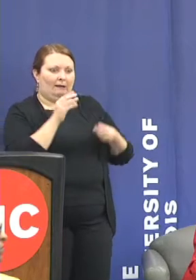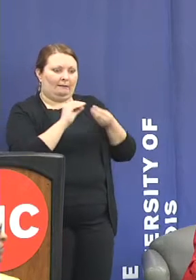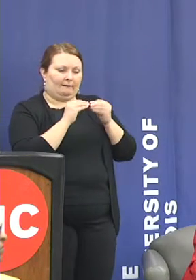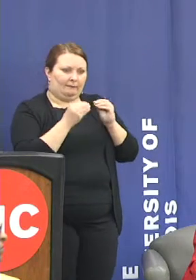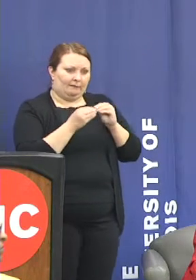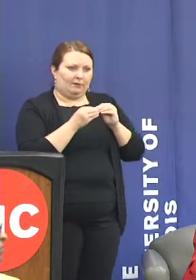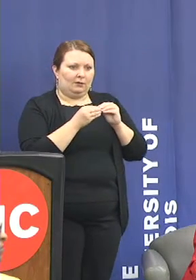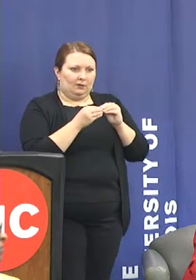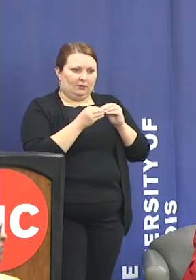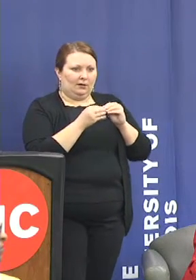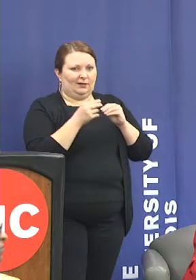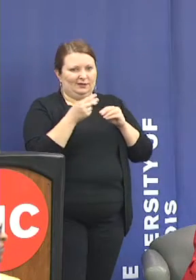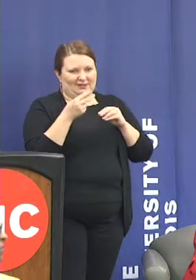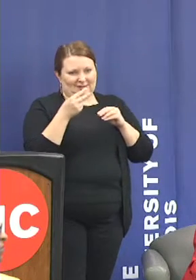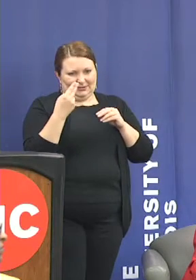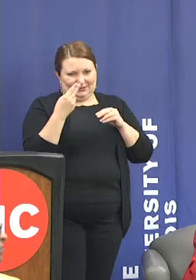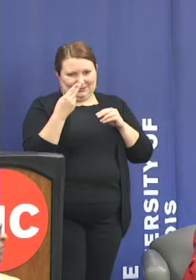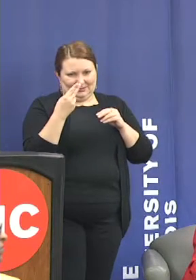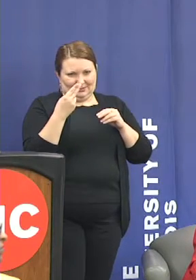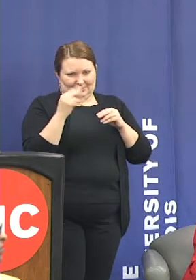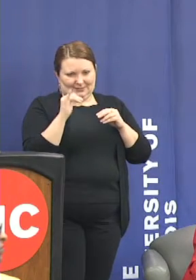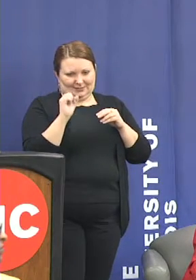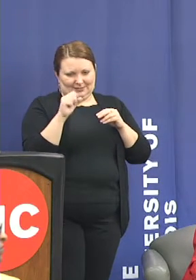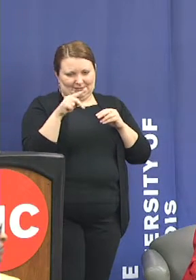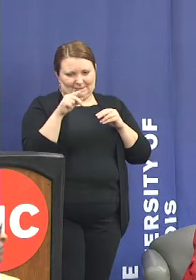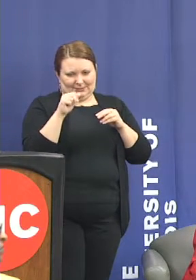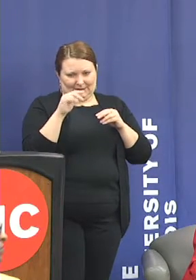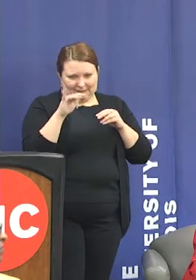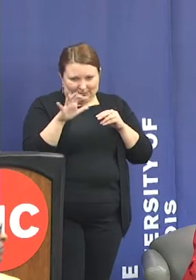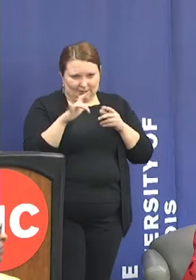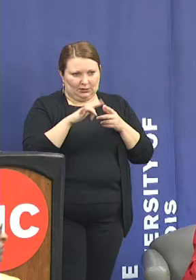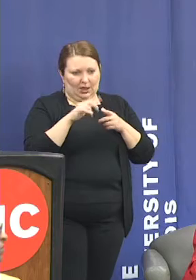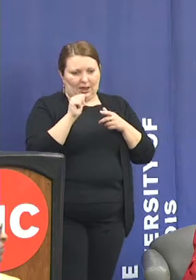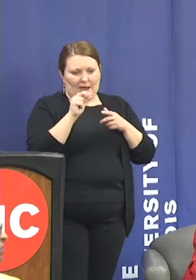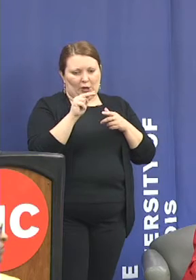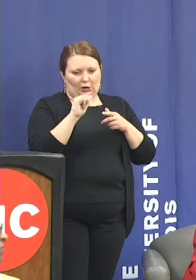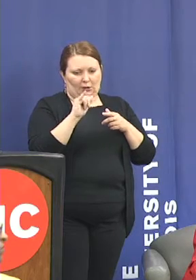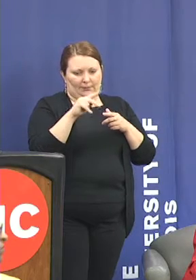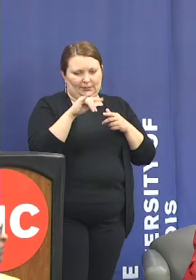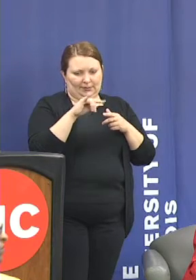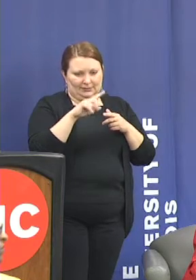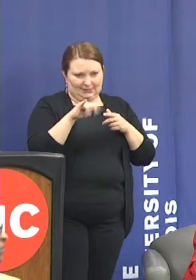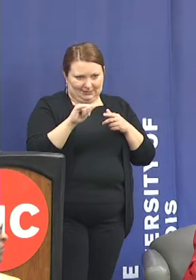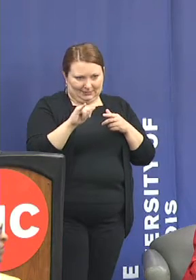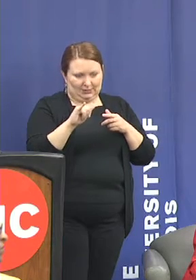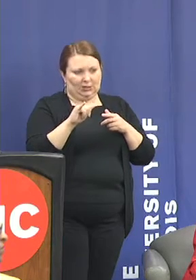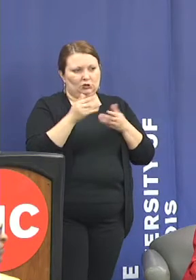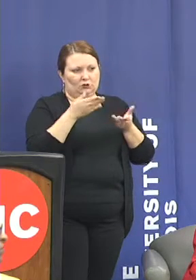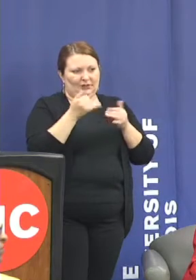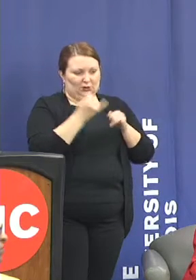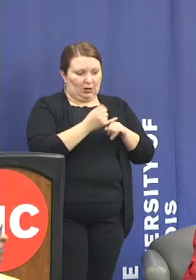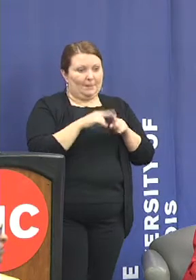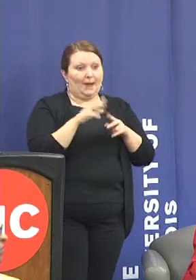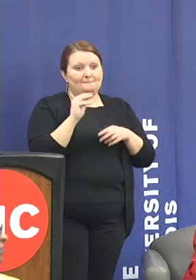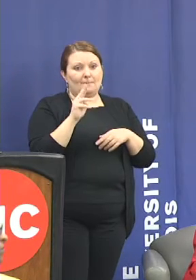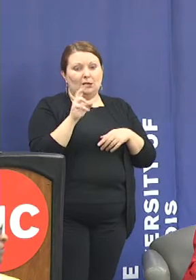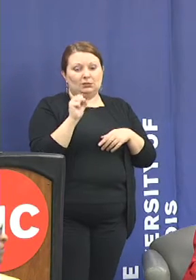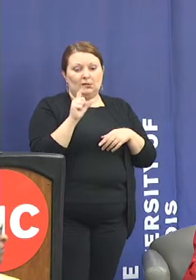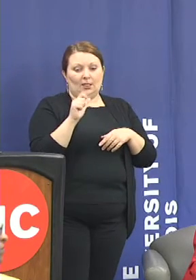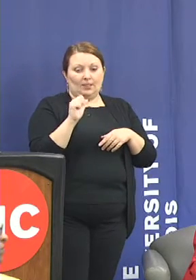number, we're a Hispanic-serving institution, serving institution, but